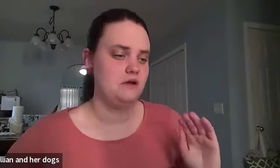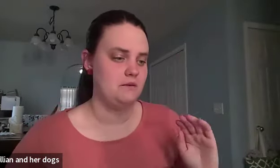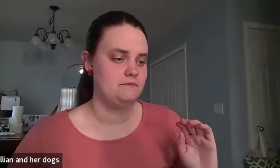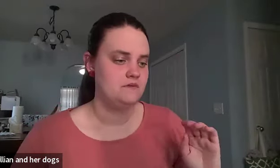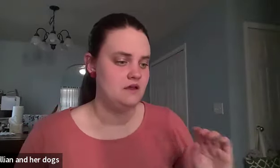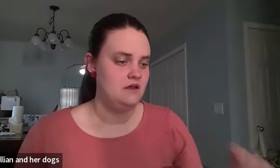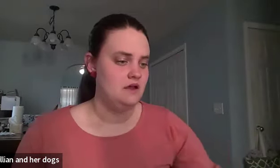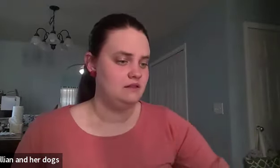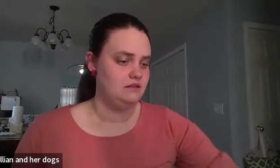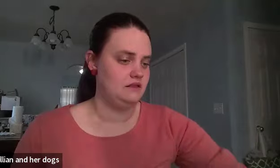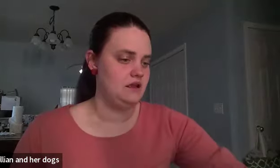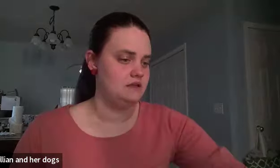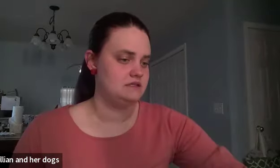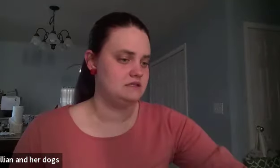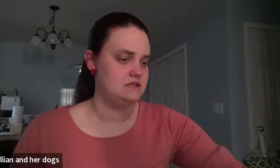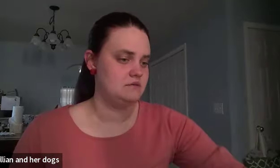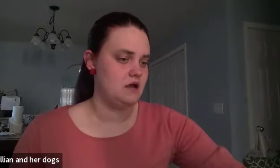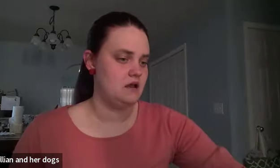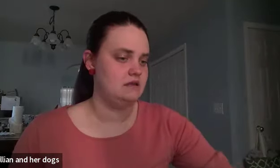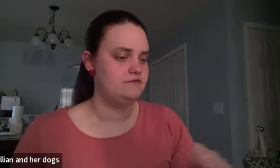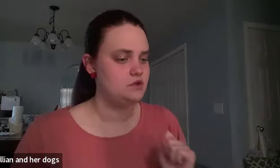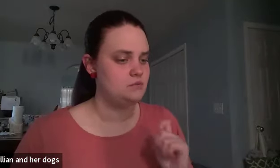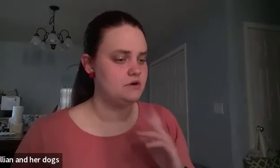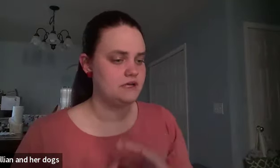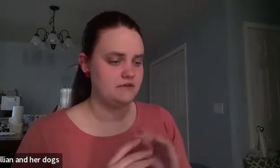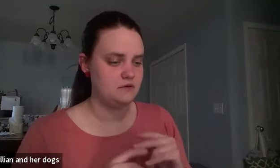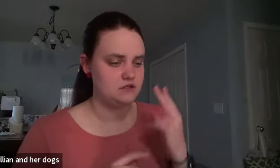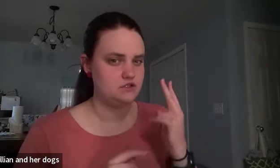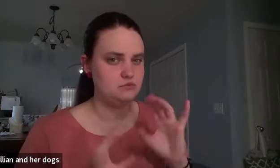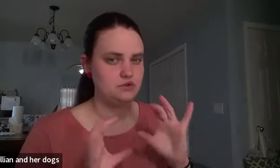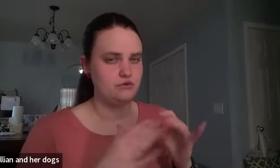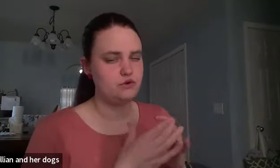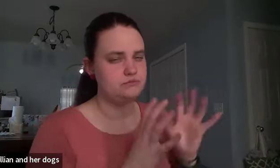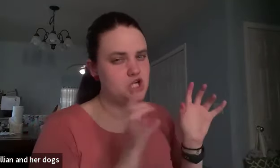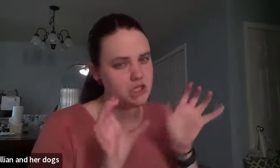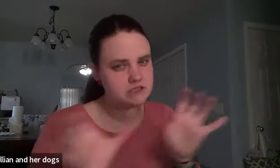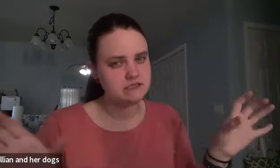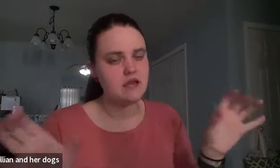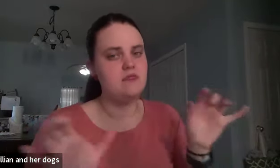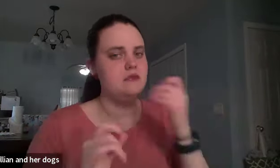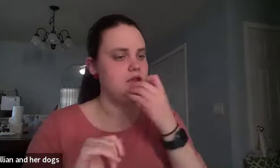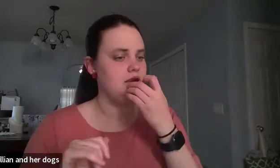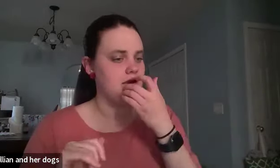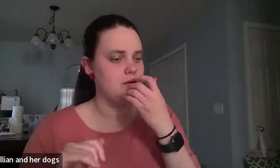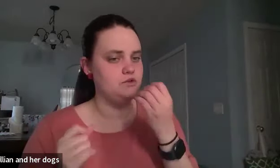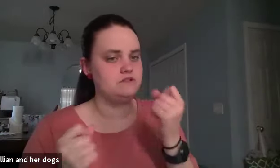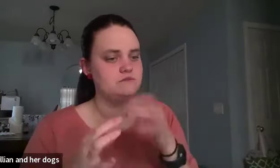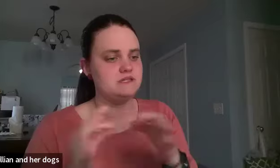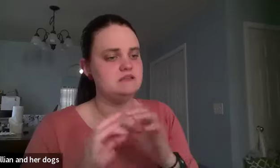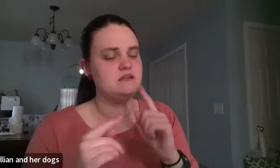Okay, let's see. We've got a few more here. I think we got 2 more group chunks, and then we'll do some sentences,